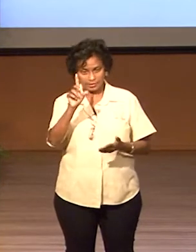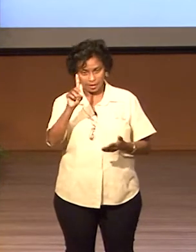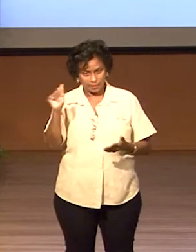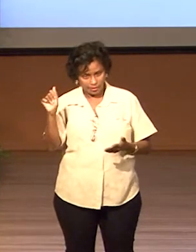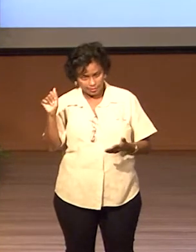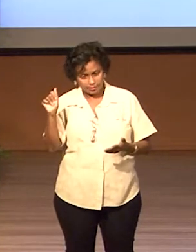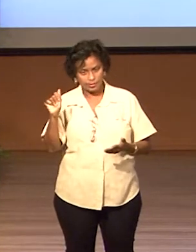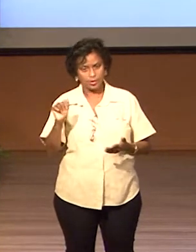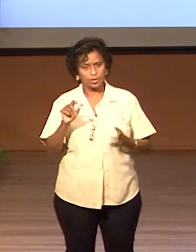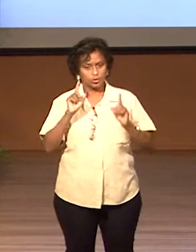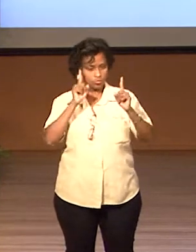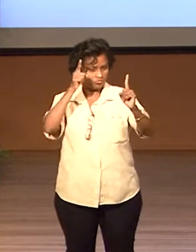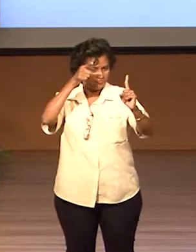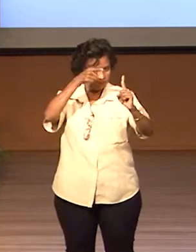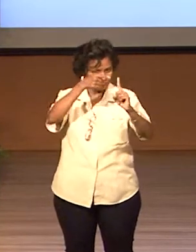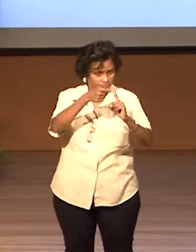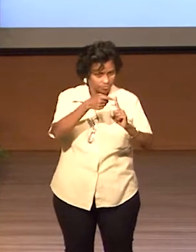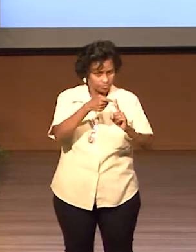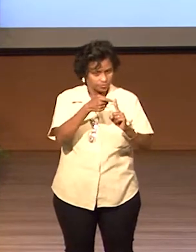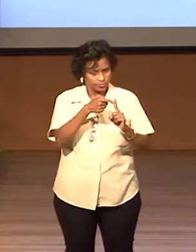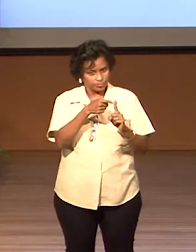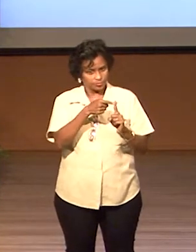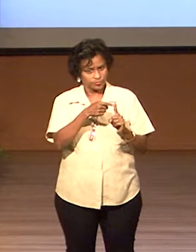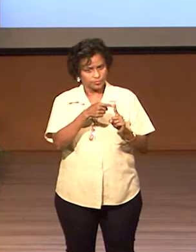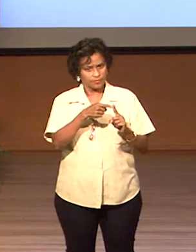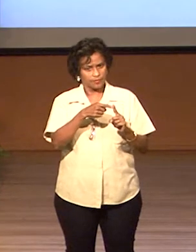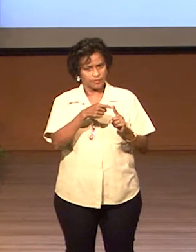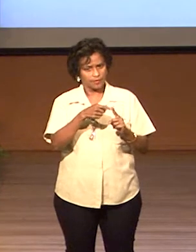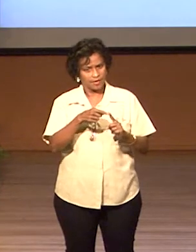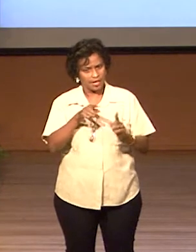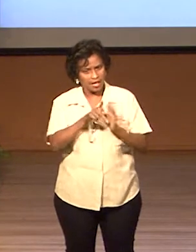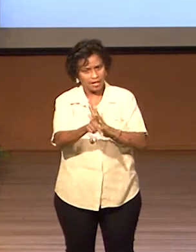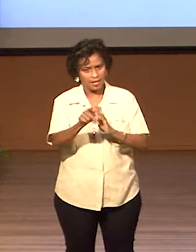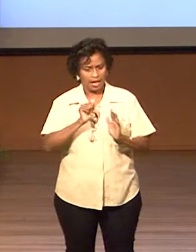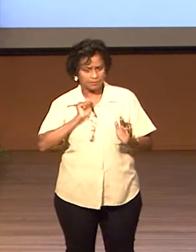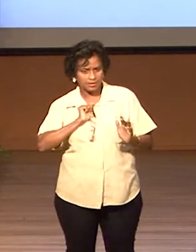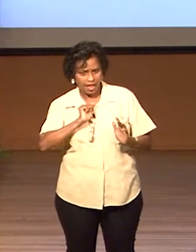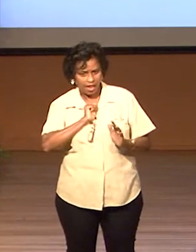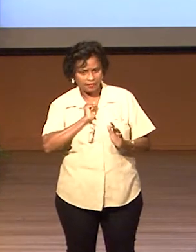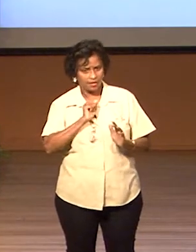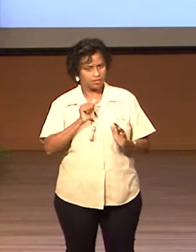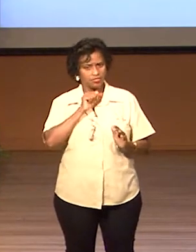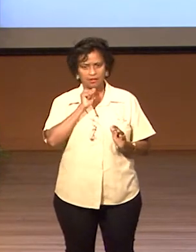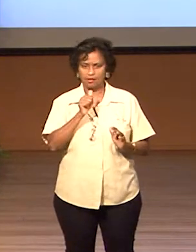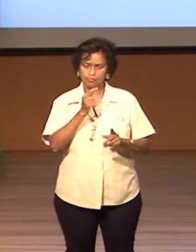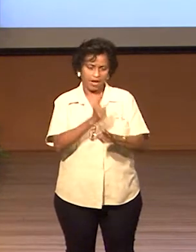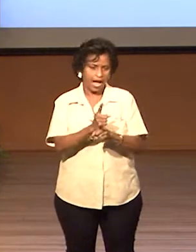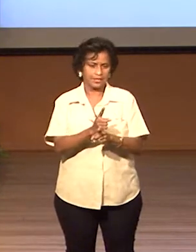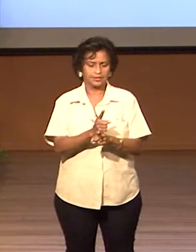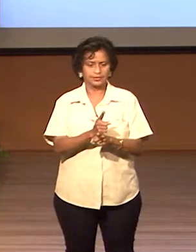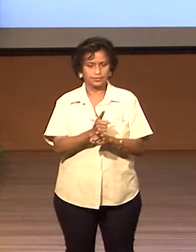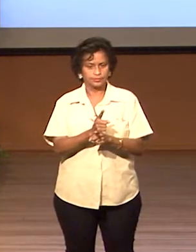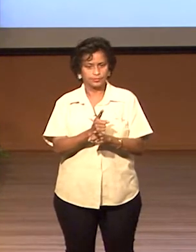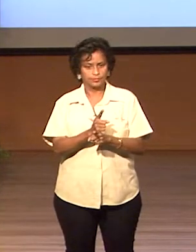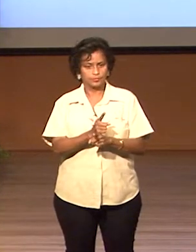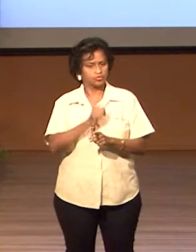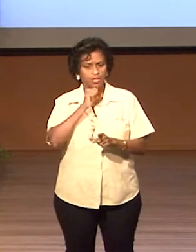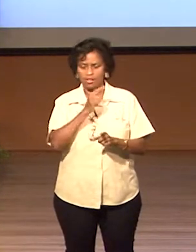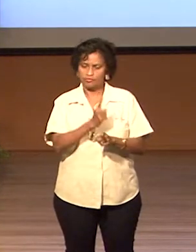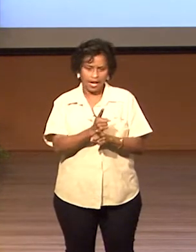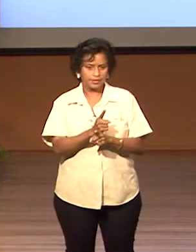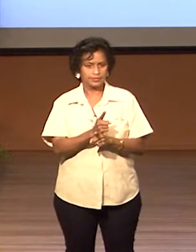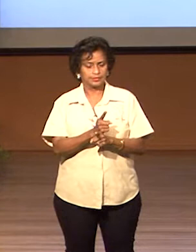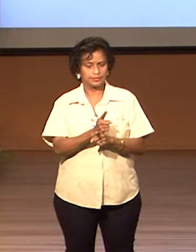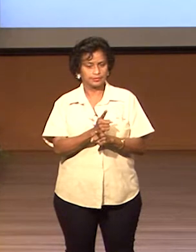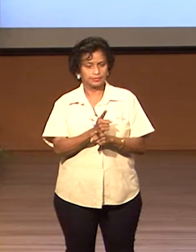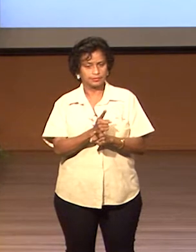is shameful, telling, and chilling all at once. 2 wheels forward, 4 wheels backward. So again now he's